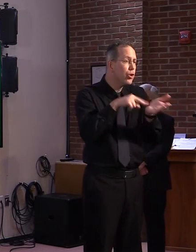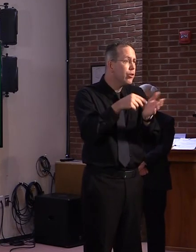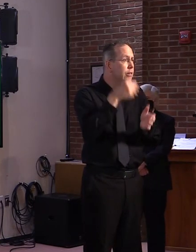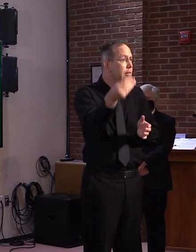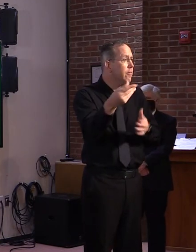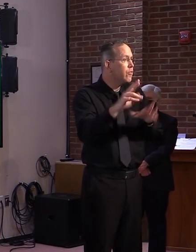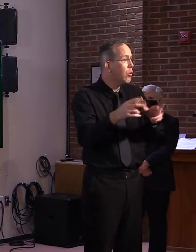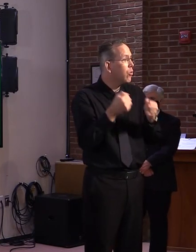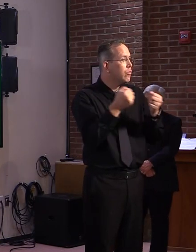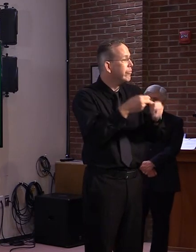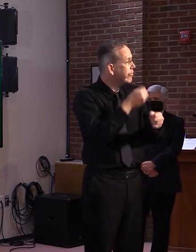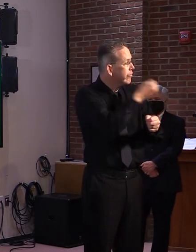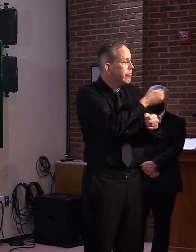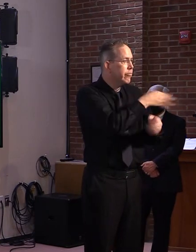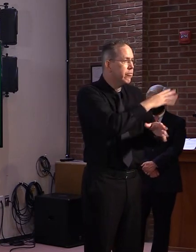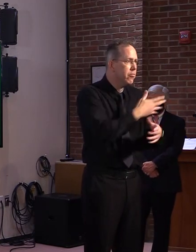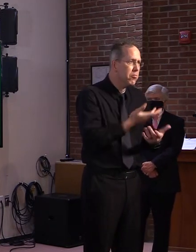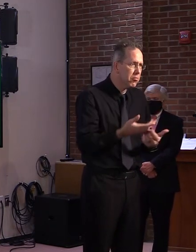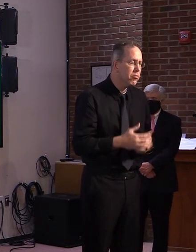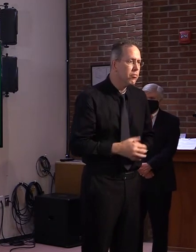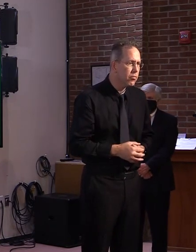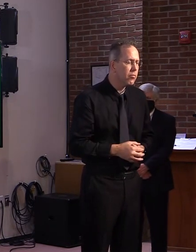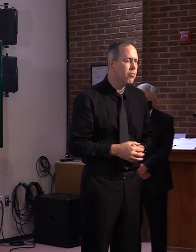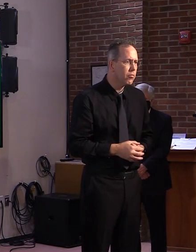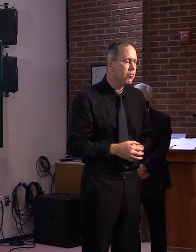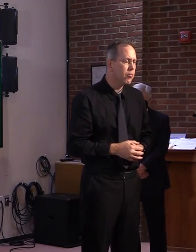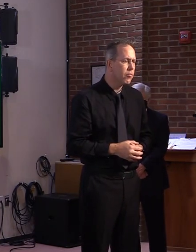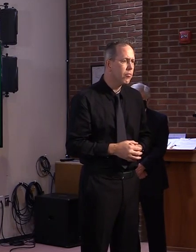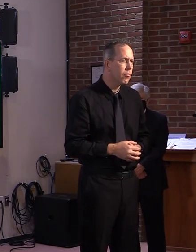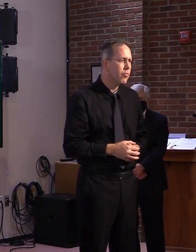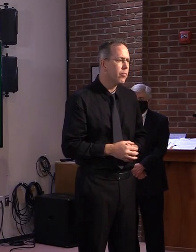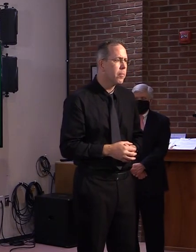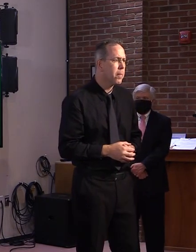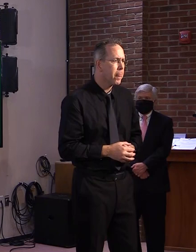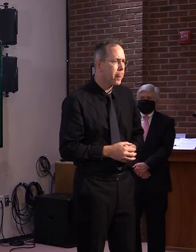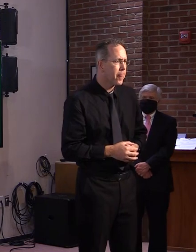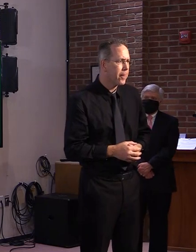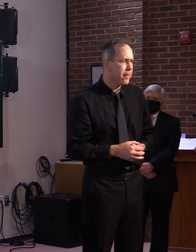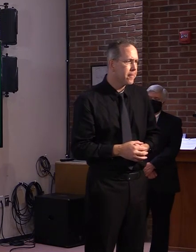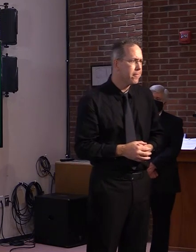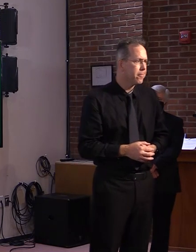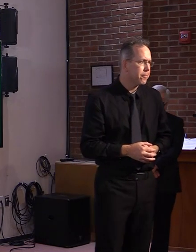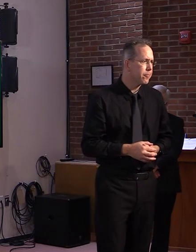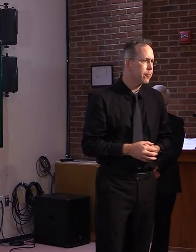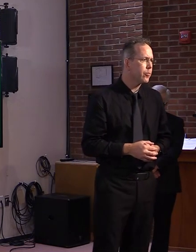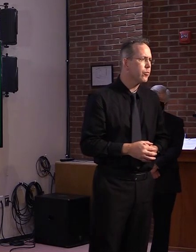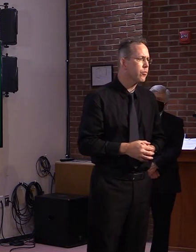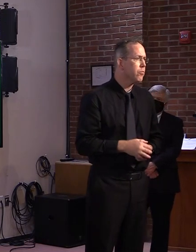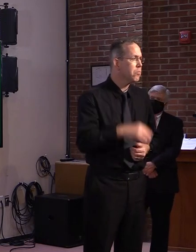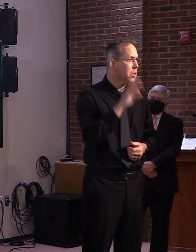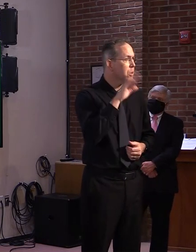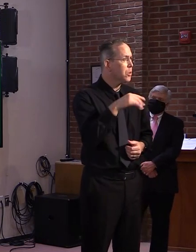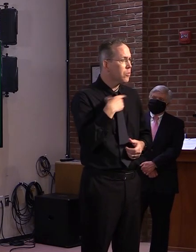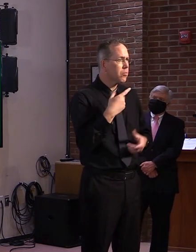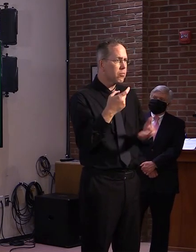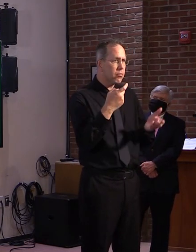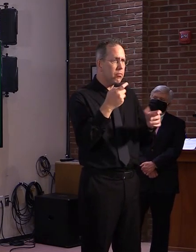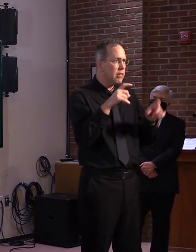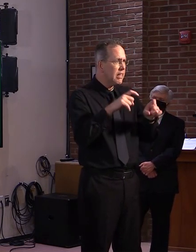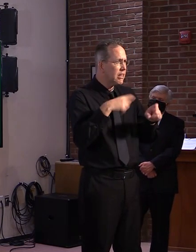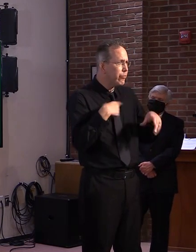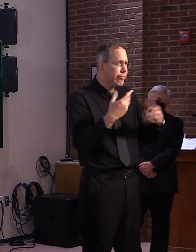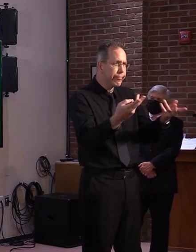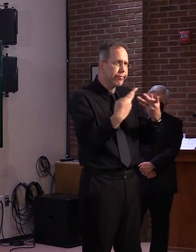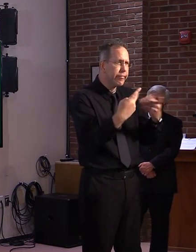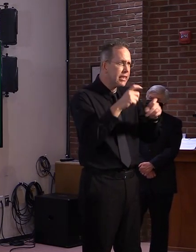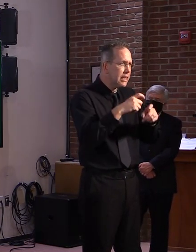We certainly have, as we're showing, capacity to do a lot of tests per day and per week. And we're talking close to